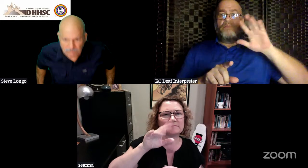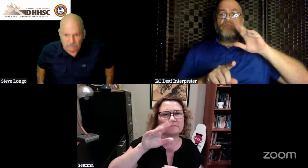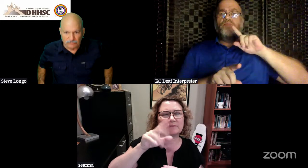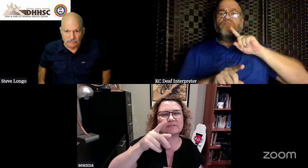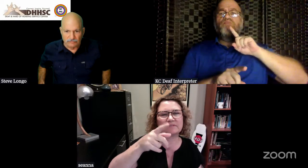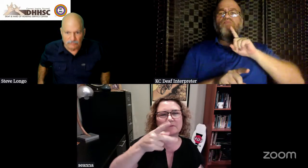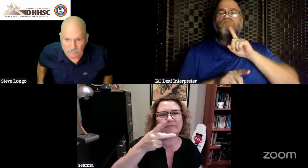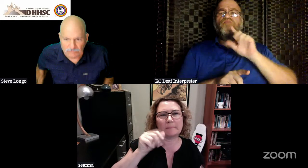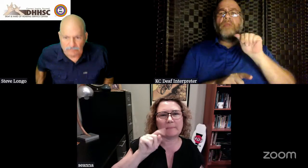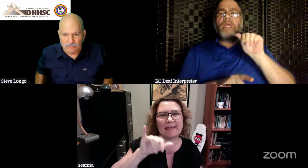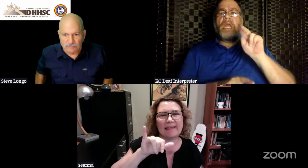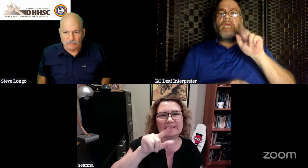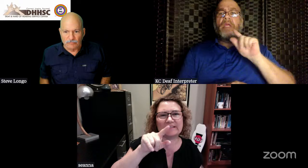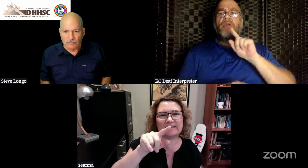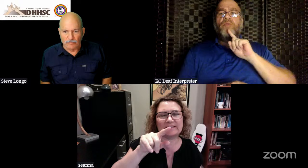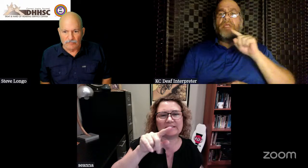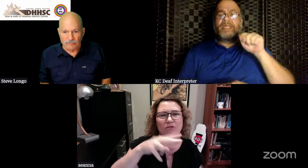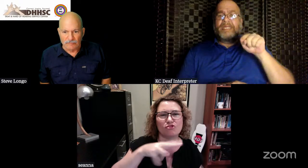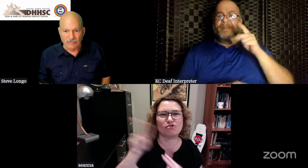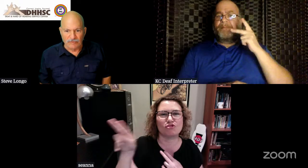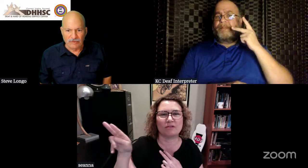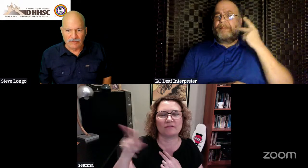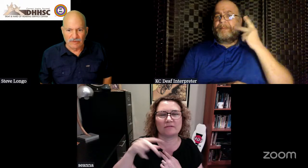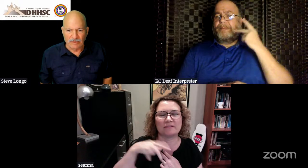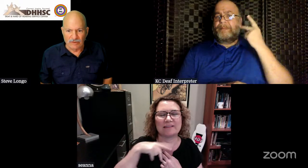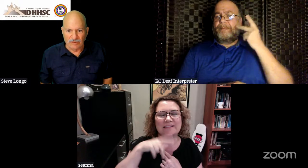This is Anna.